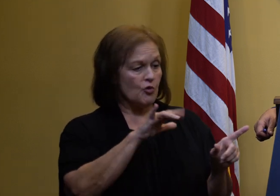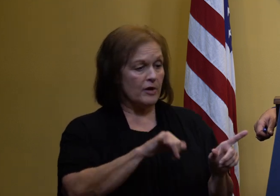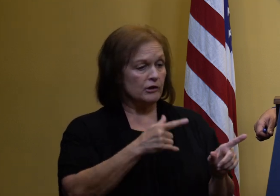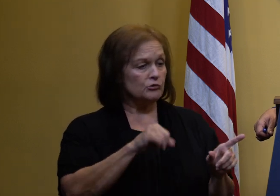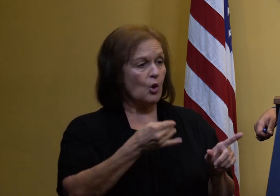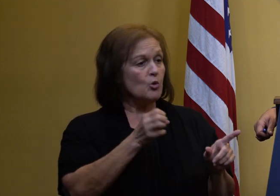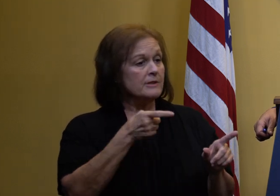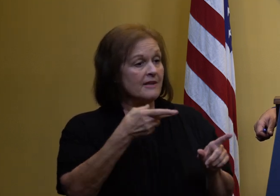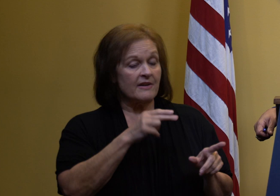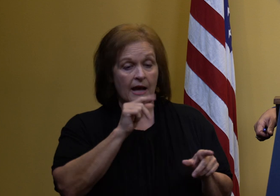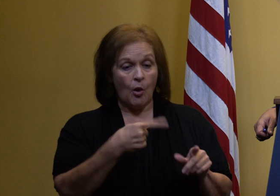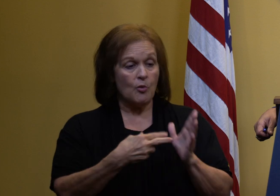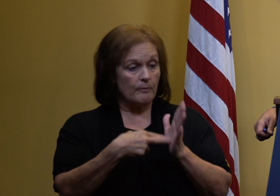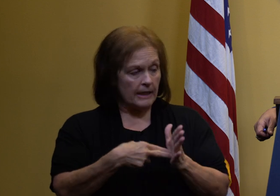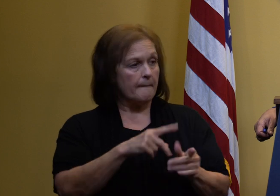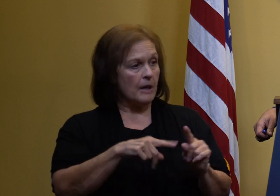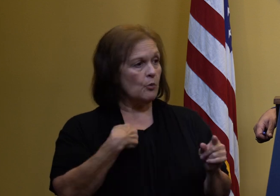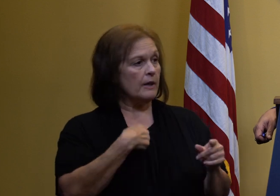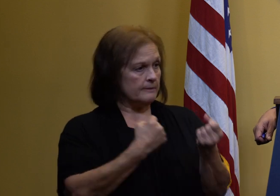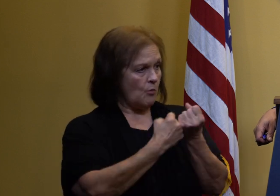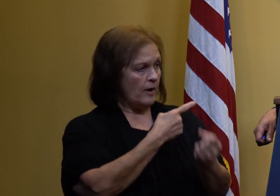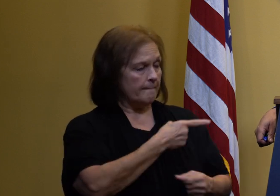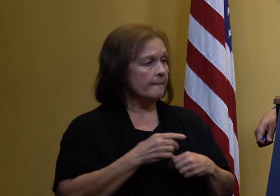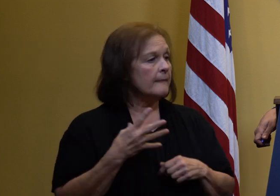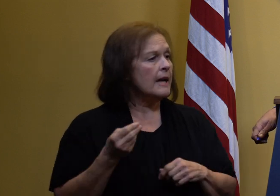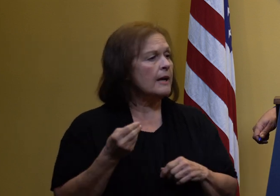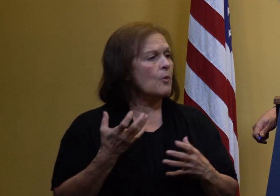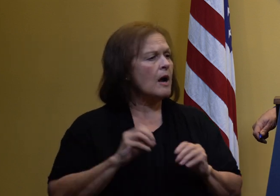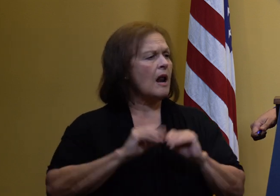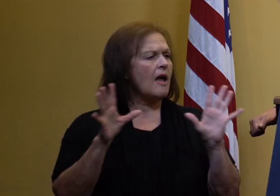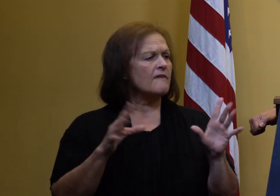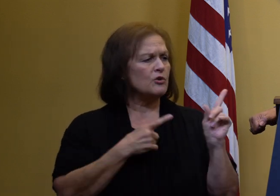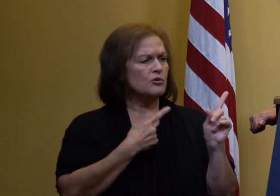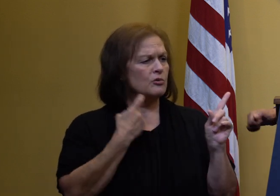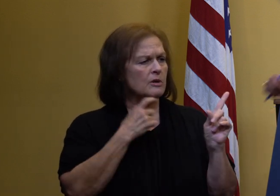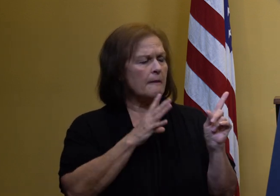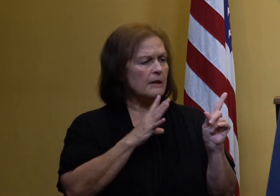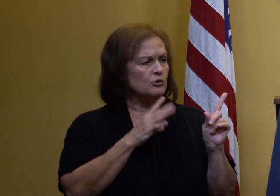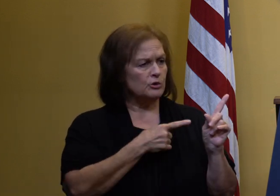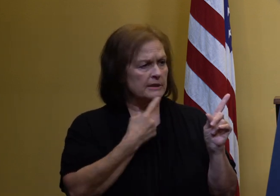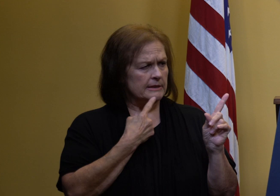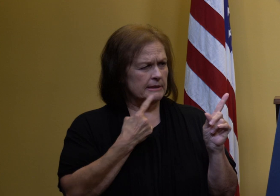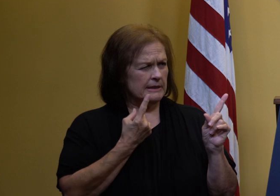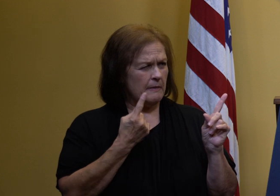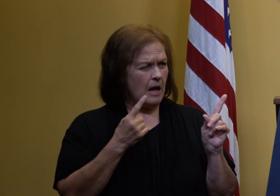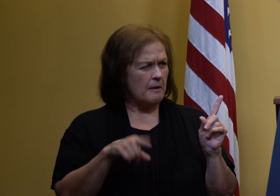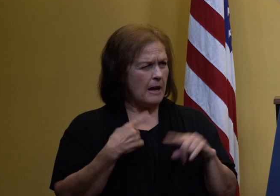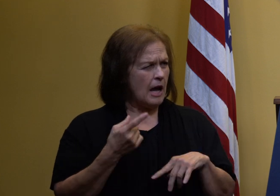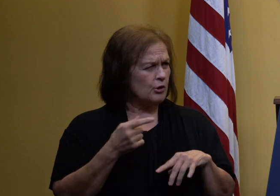is not only represented, but is supported. Okay, and I wanted to clarify a couple things you had mentioned just a moment ago. You said something about something